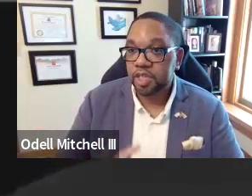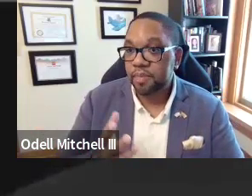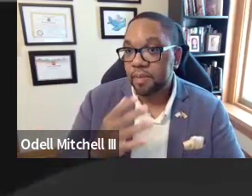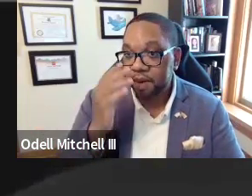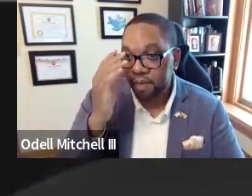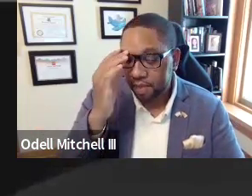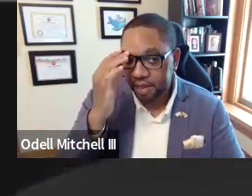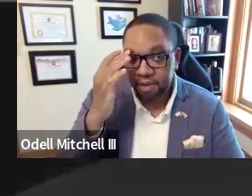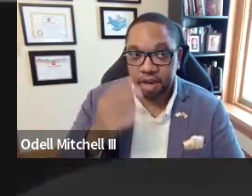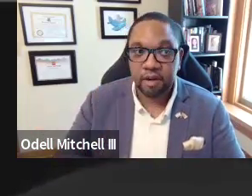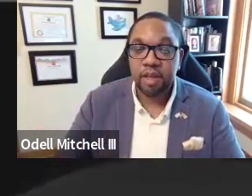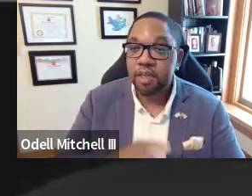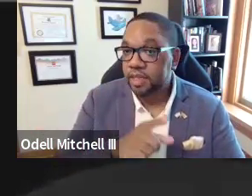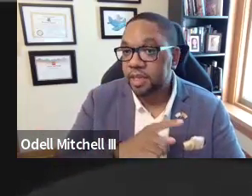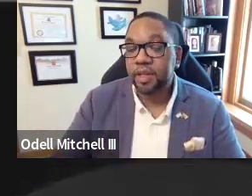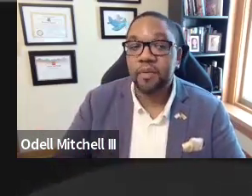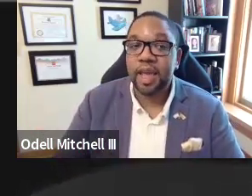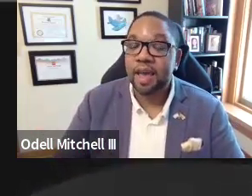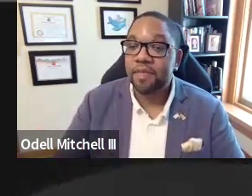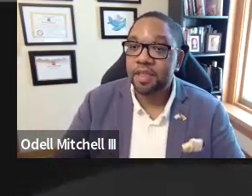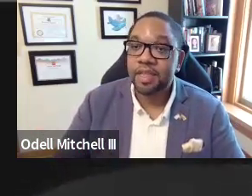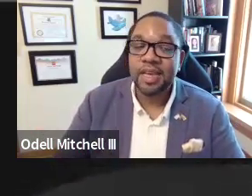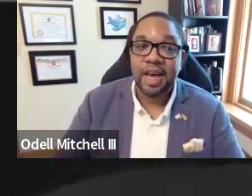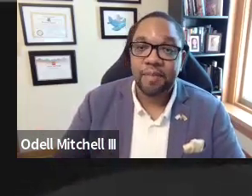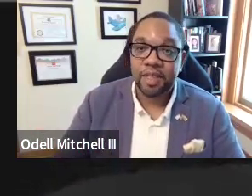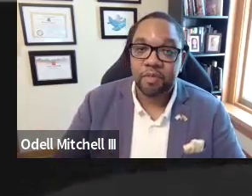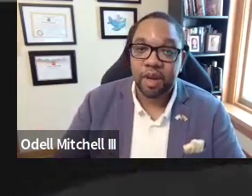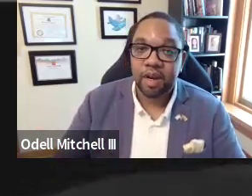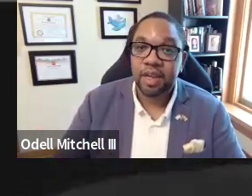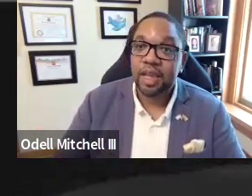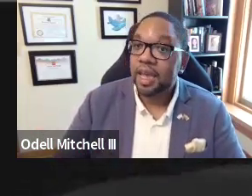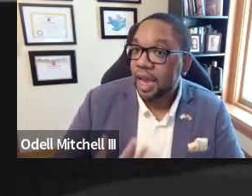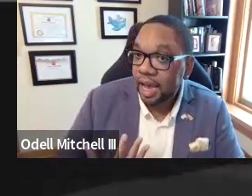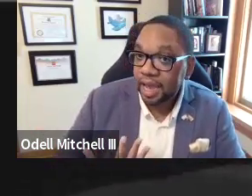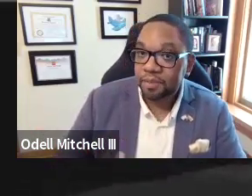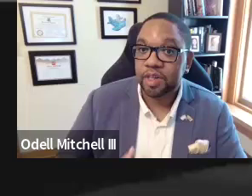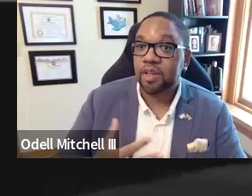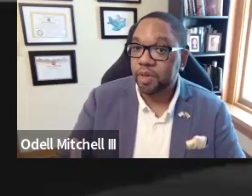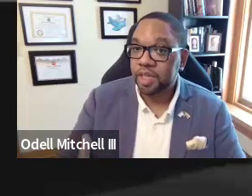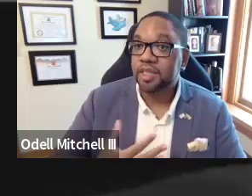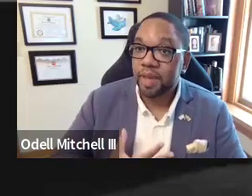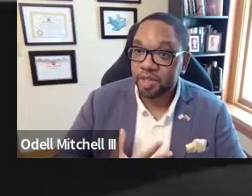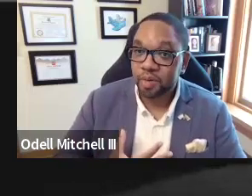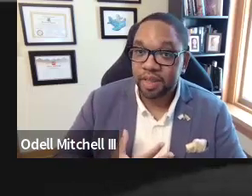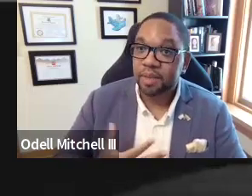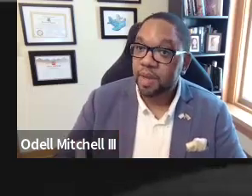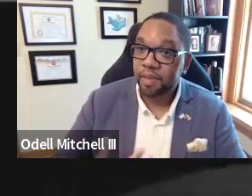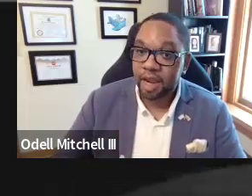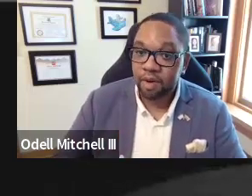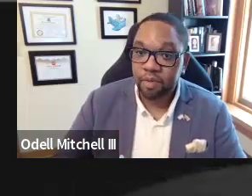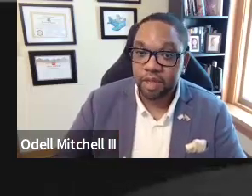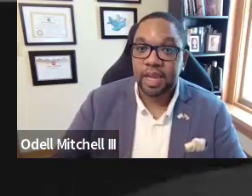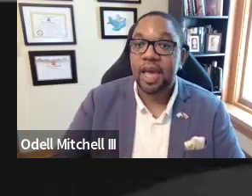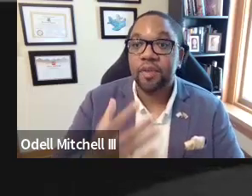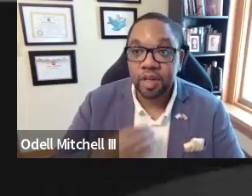relationship, it might break that down here. So you typically want to have this in this regard. And I am generally pushing to make sure that the people